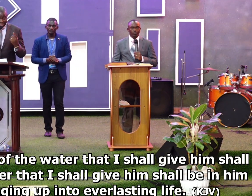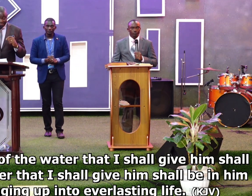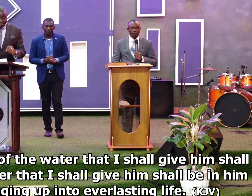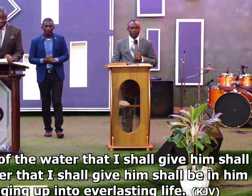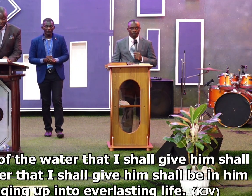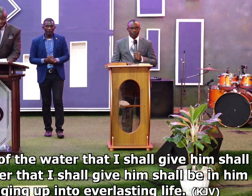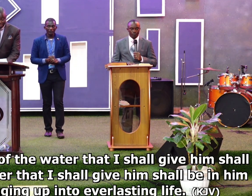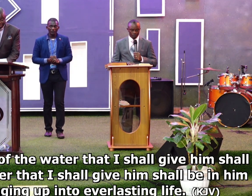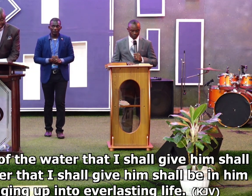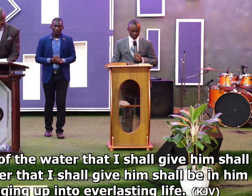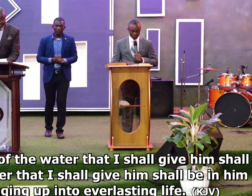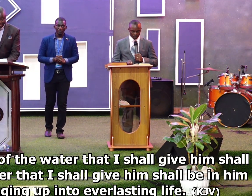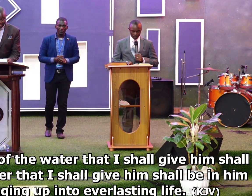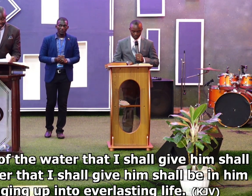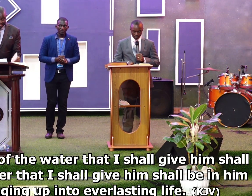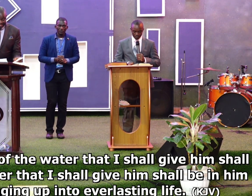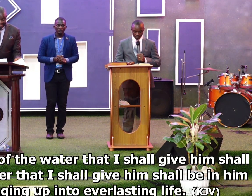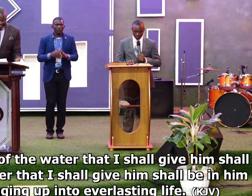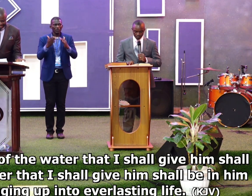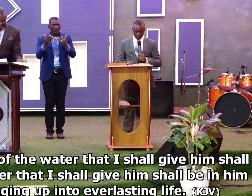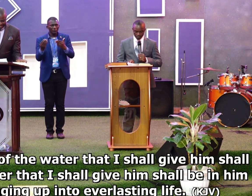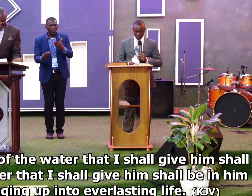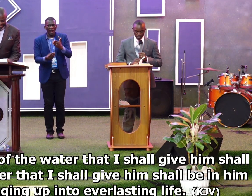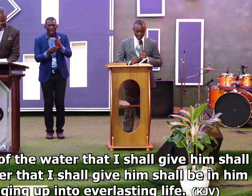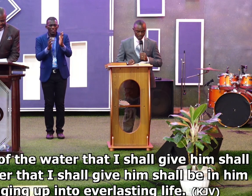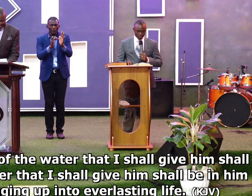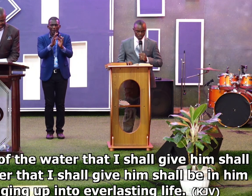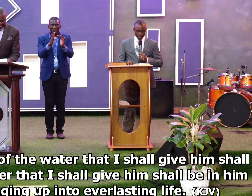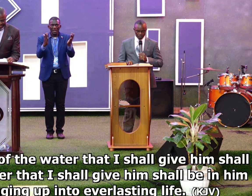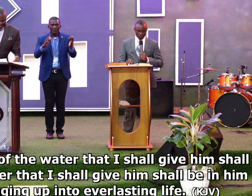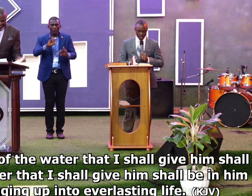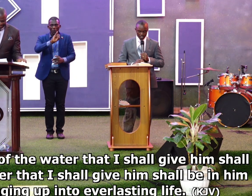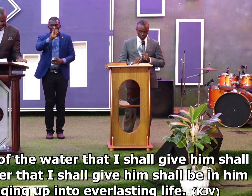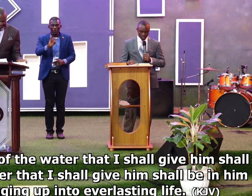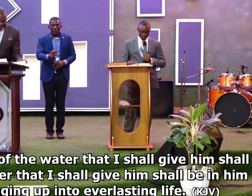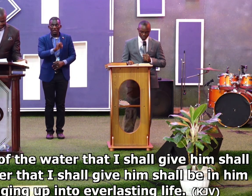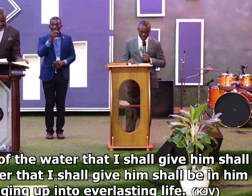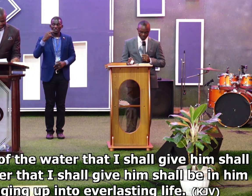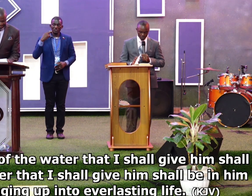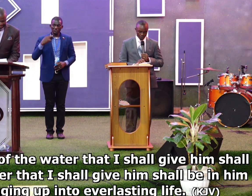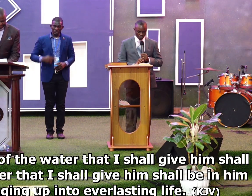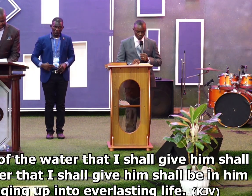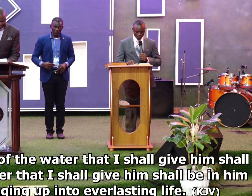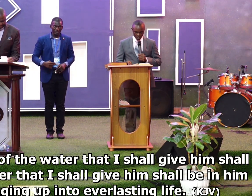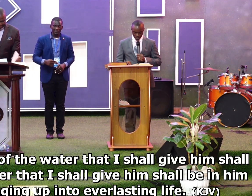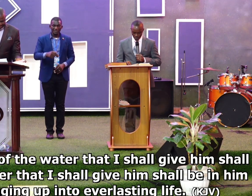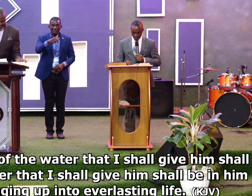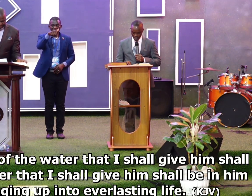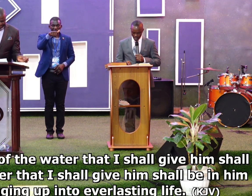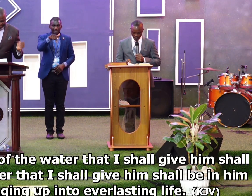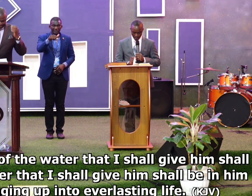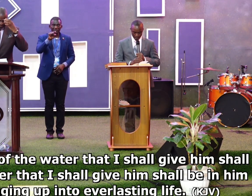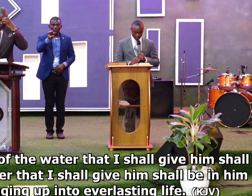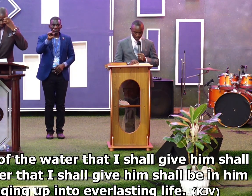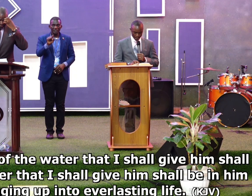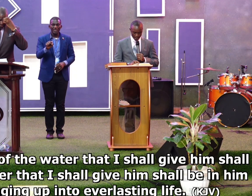If you just flip over to John 7:38. Era bwe tugenda mu Yokaana esula y'omusanvu olunyiruru lwa